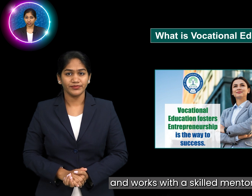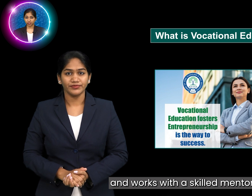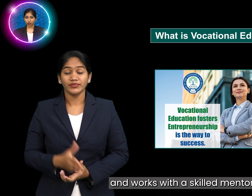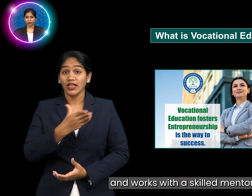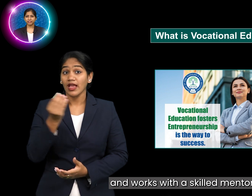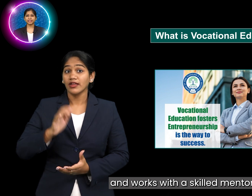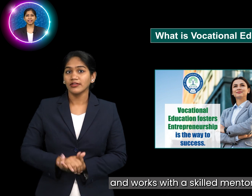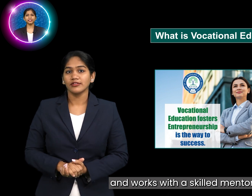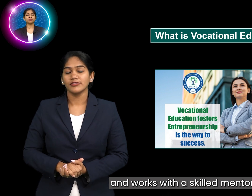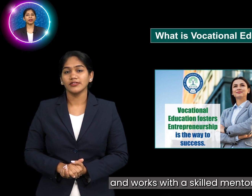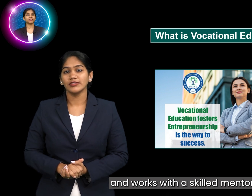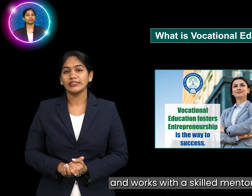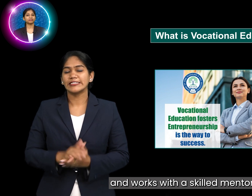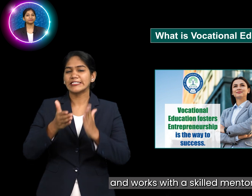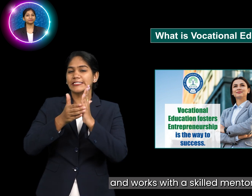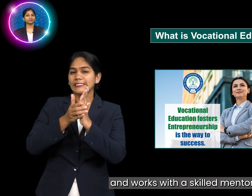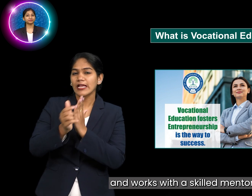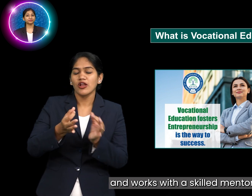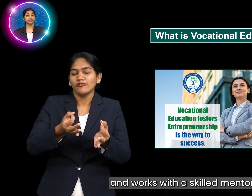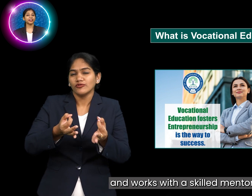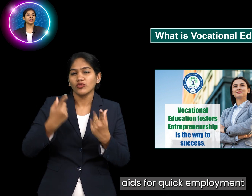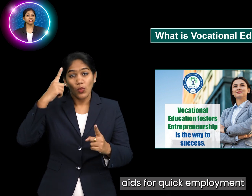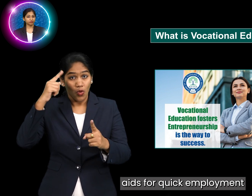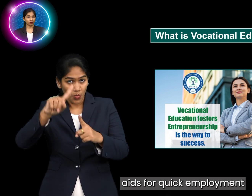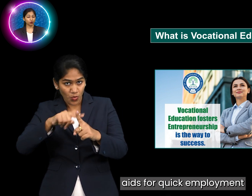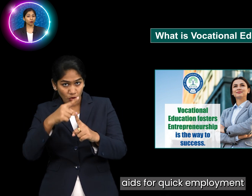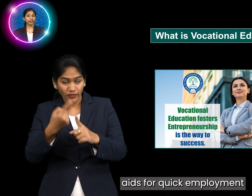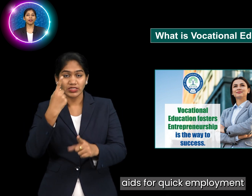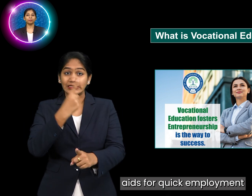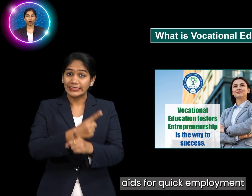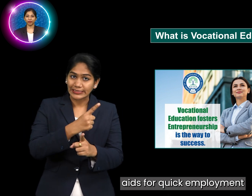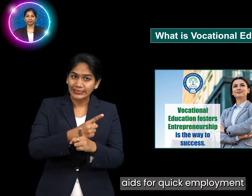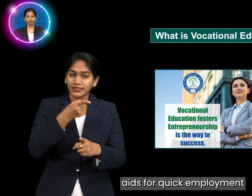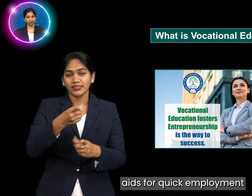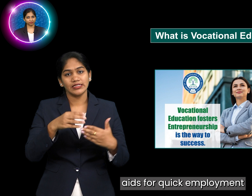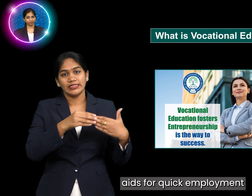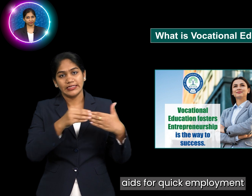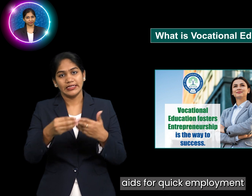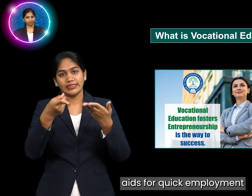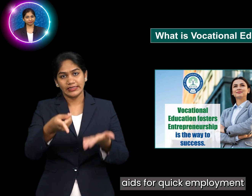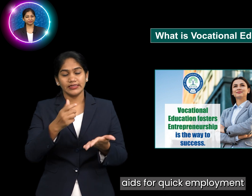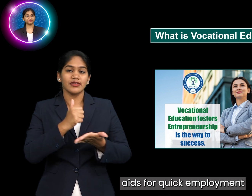And works with a skilled mentor, aids for quick employment.